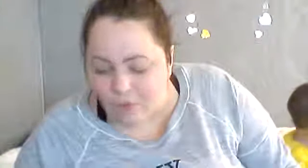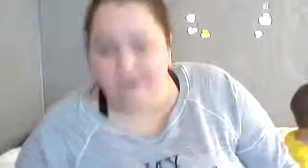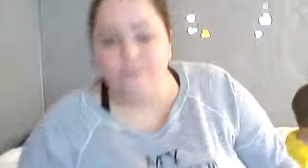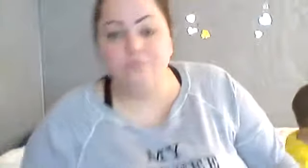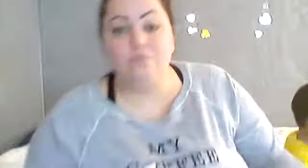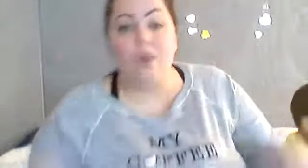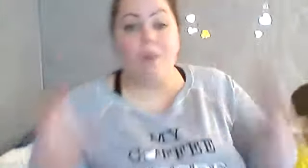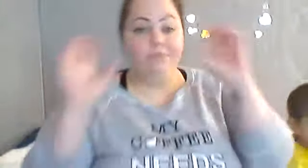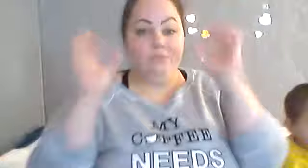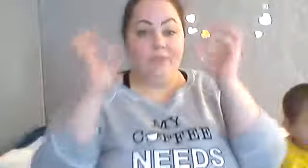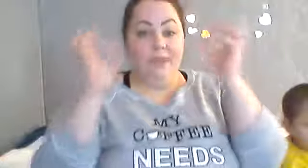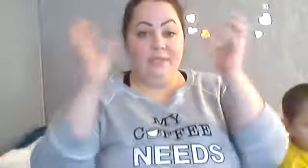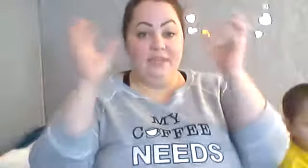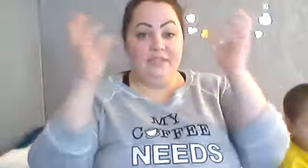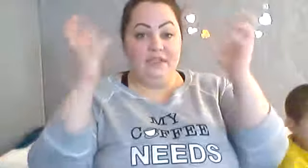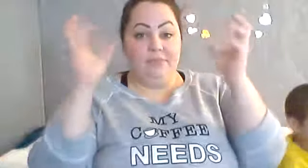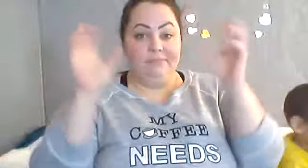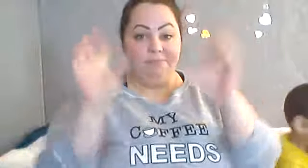Okay. Ambulance.